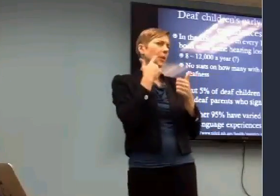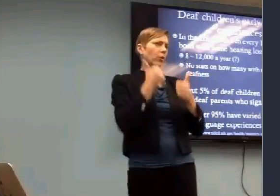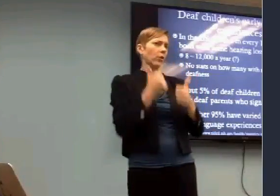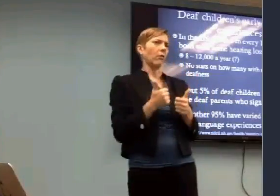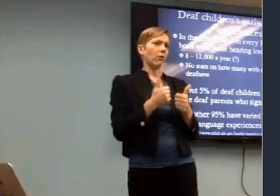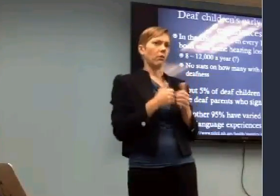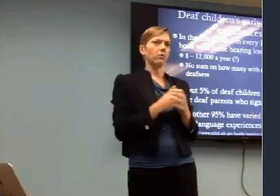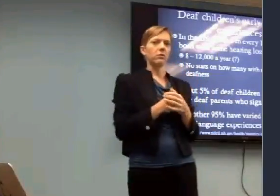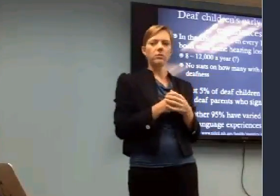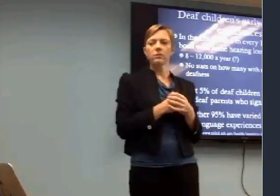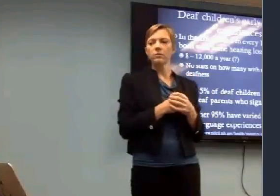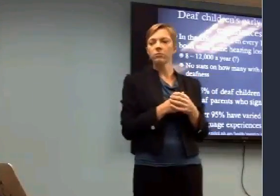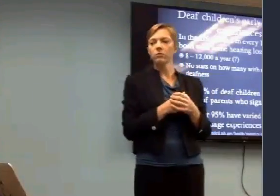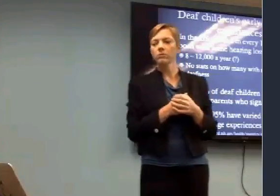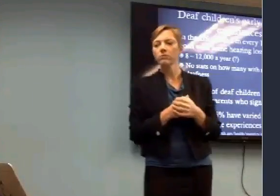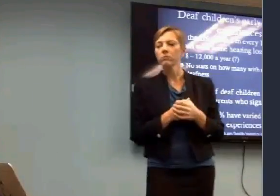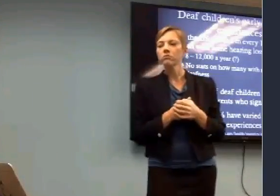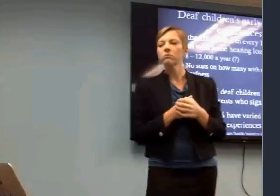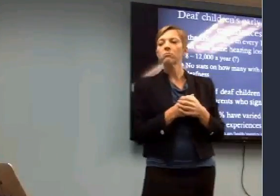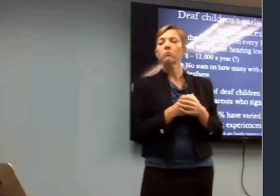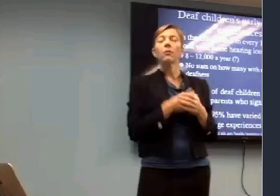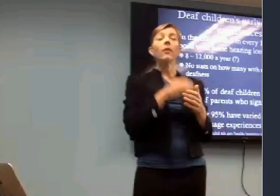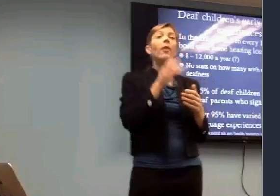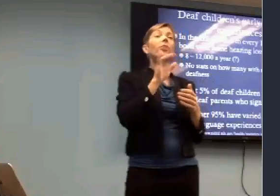born with some form of hearing loss.